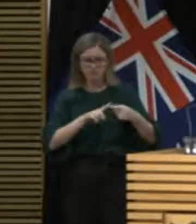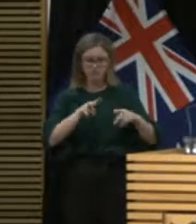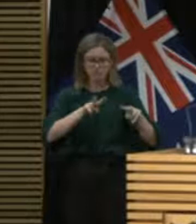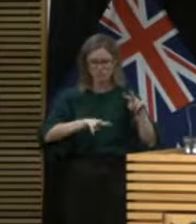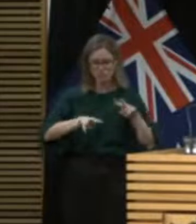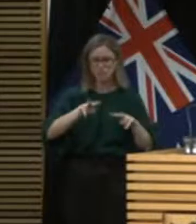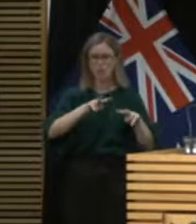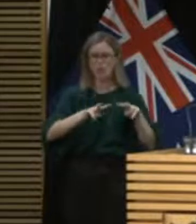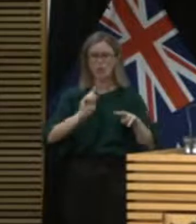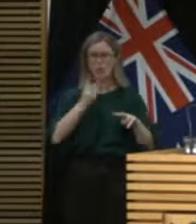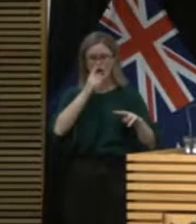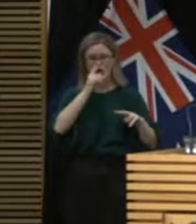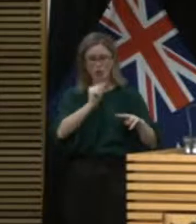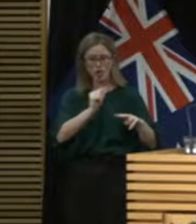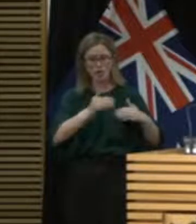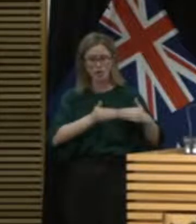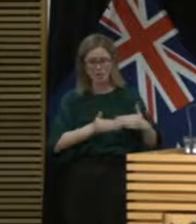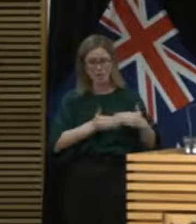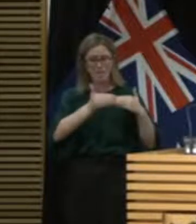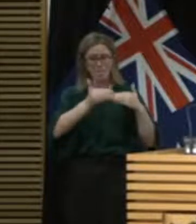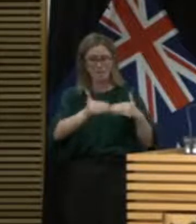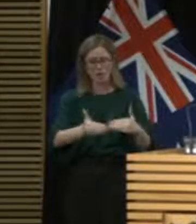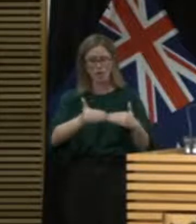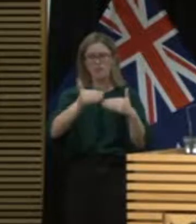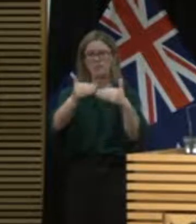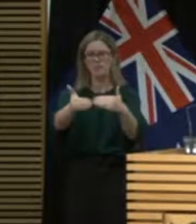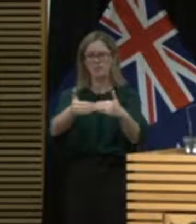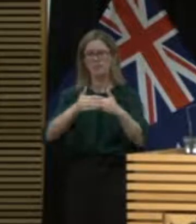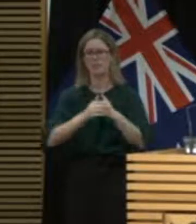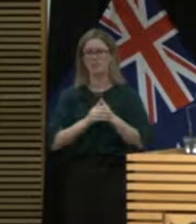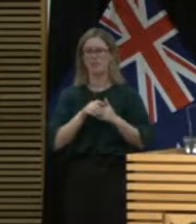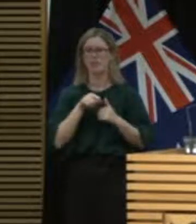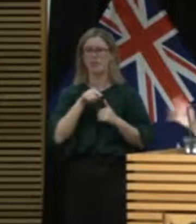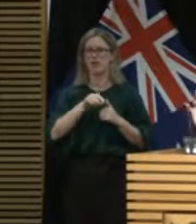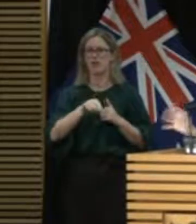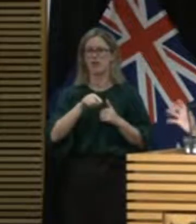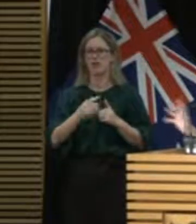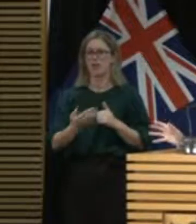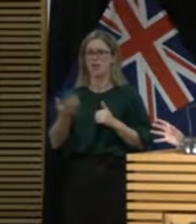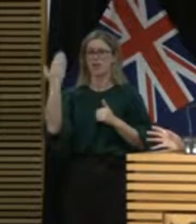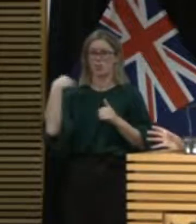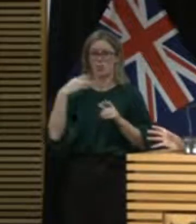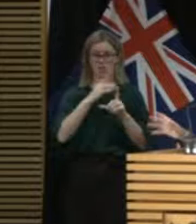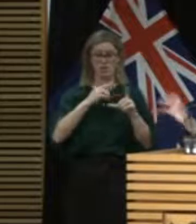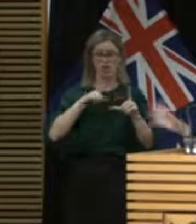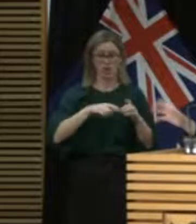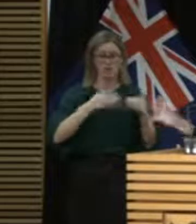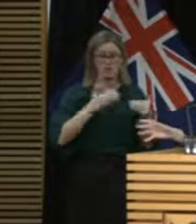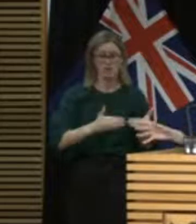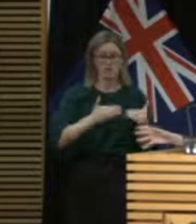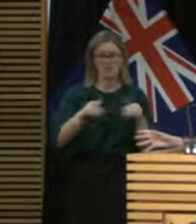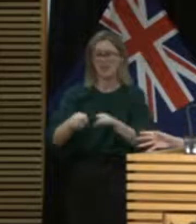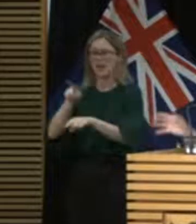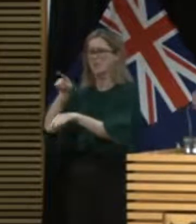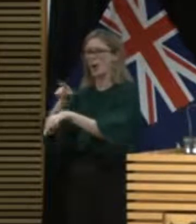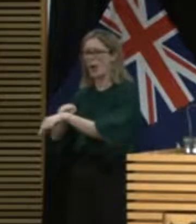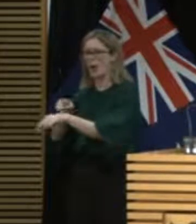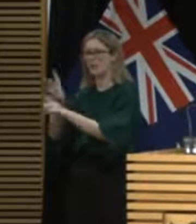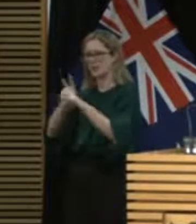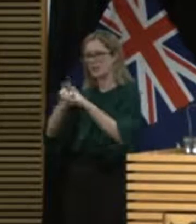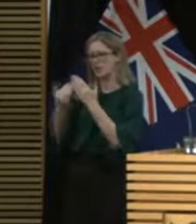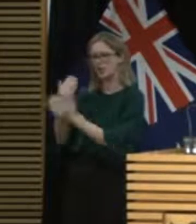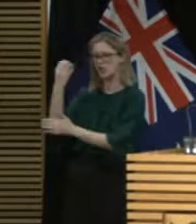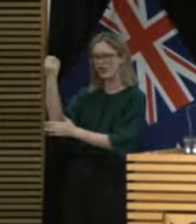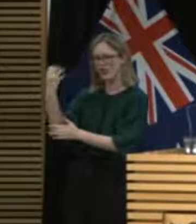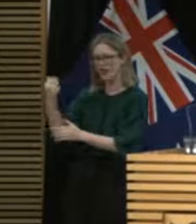ability for Auckland to move through any of those phased steps. In fact, we designed them whilst we were designing the protection framework. So we had